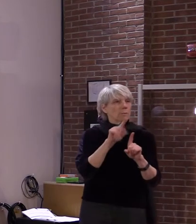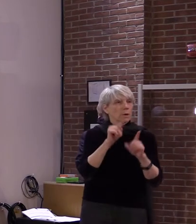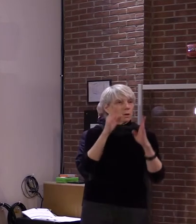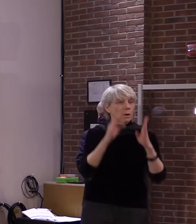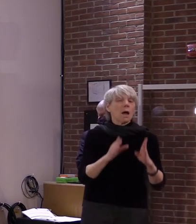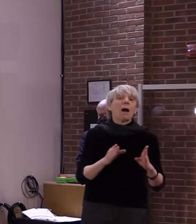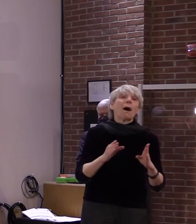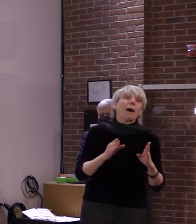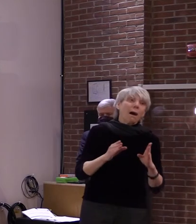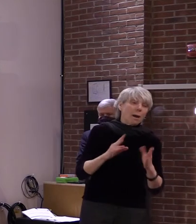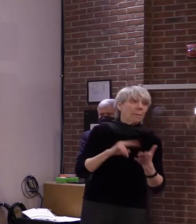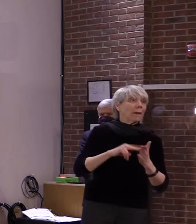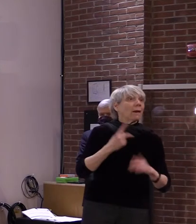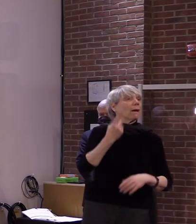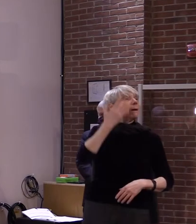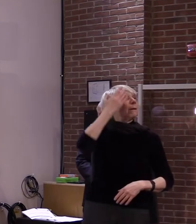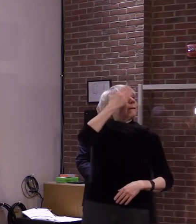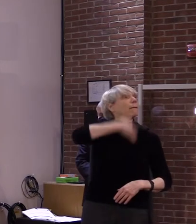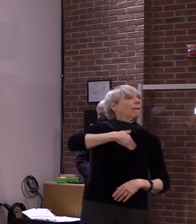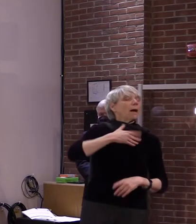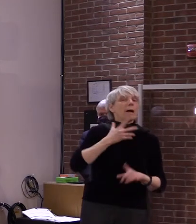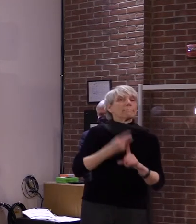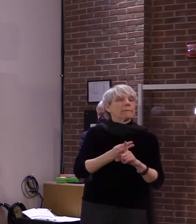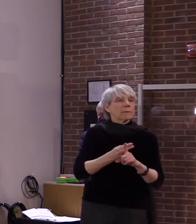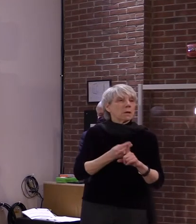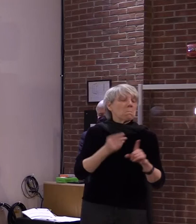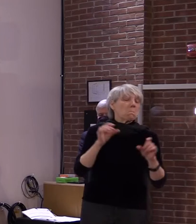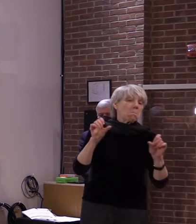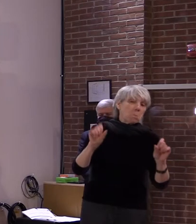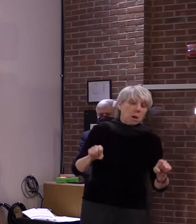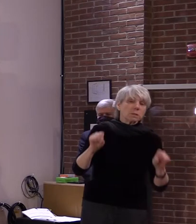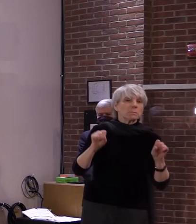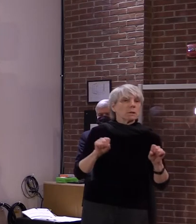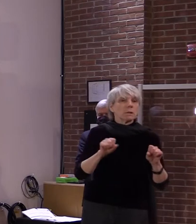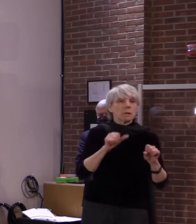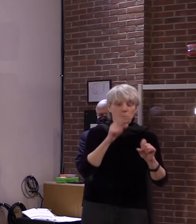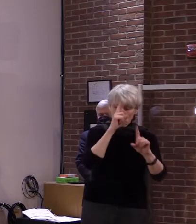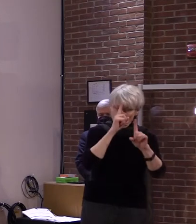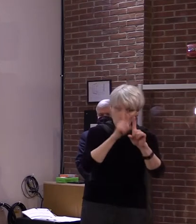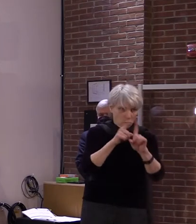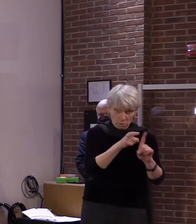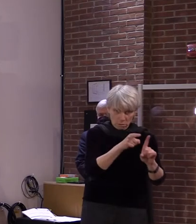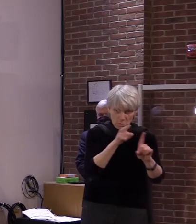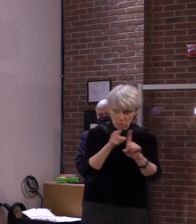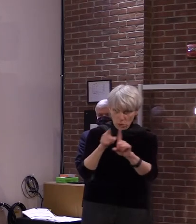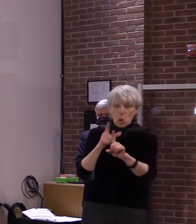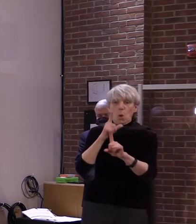getting in that's not appropriate but but that's our but that's our test